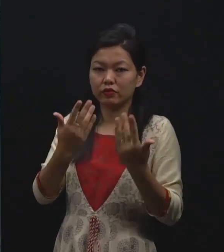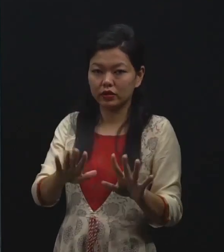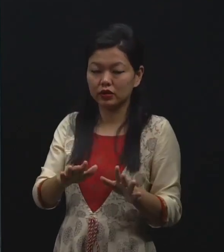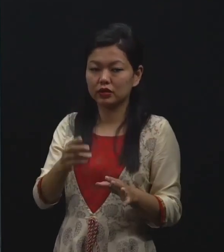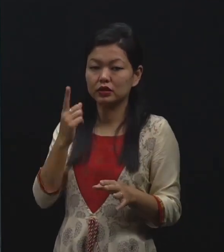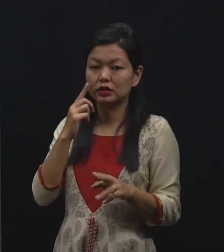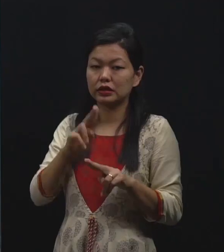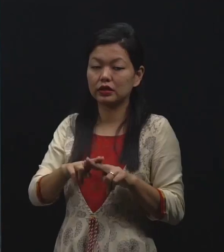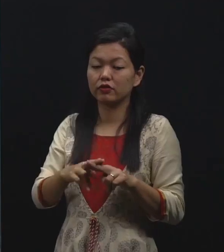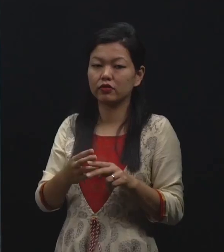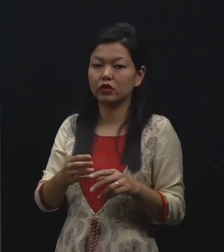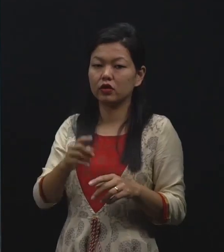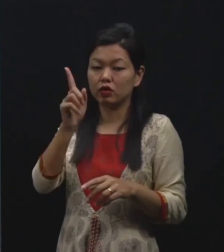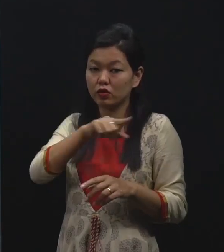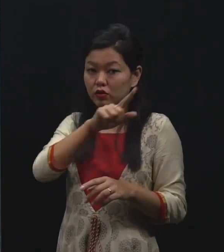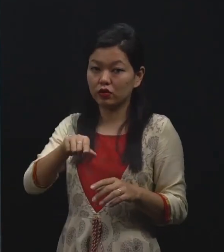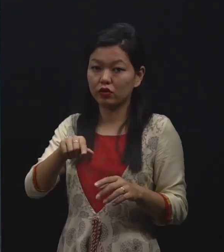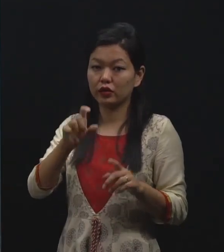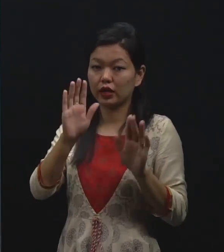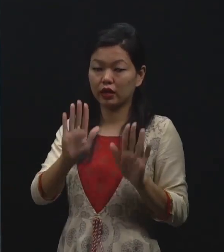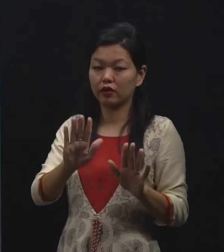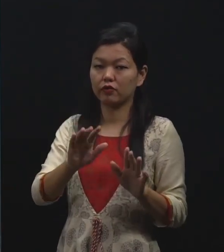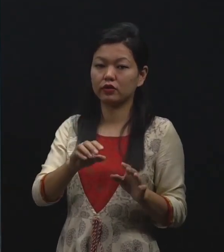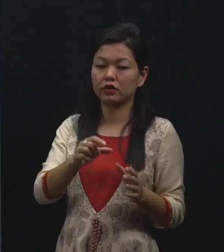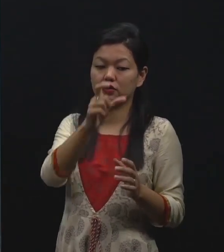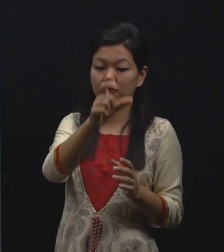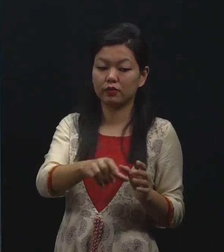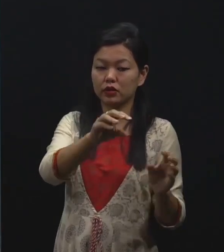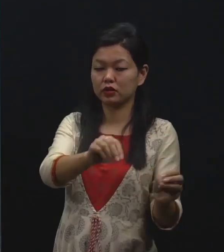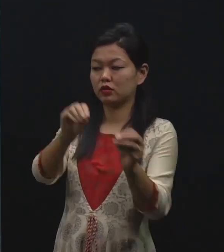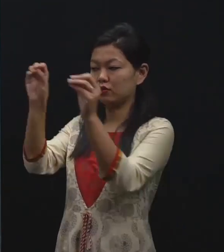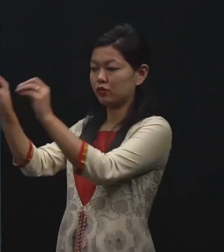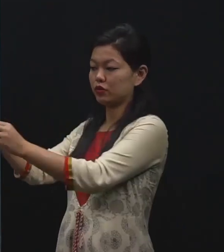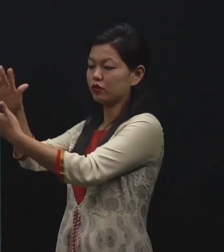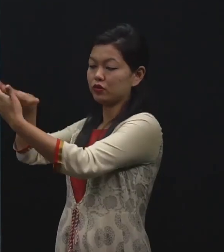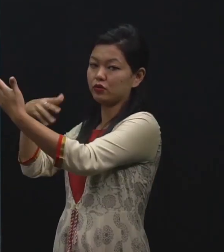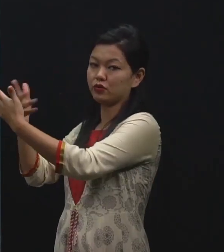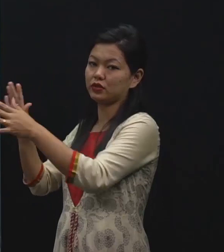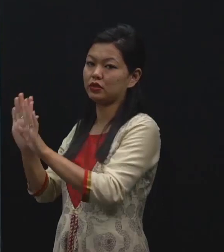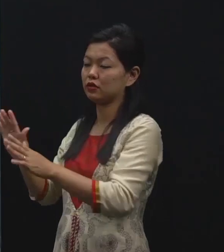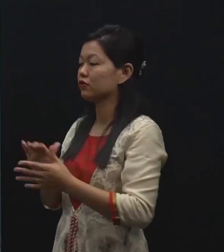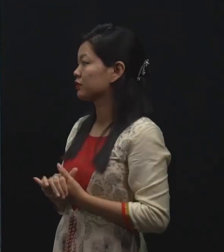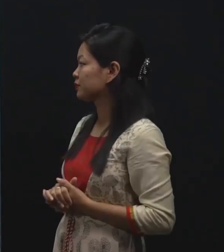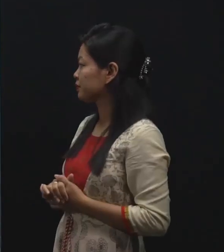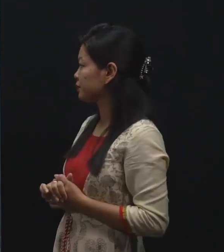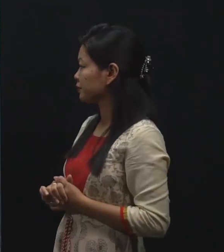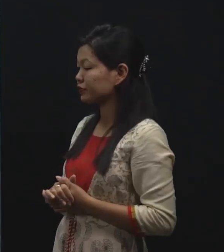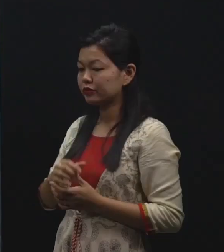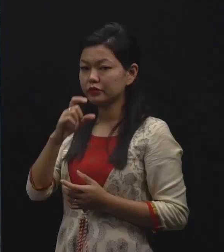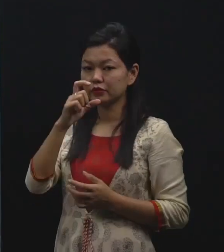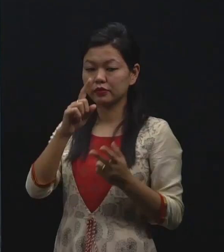this civil and the criminal cases is that in these civil cases what happens, usually they are only imposed